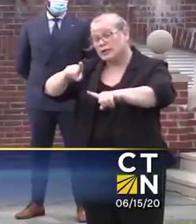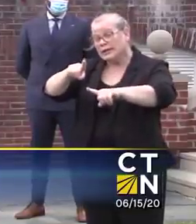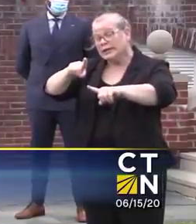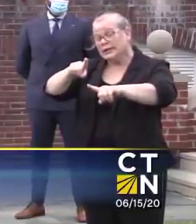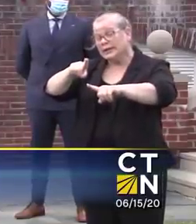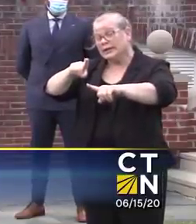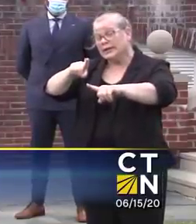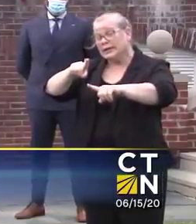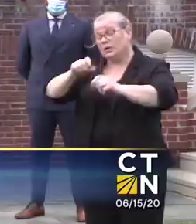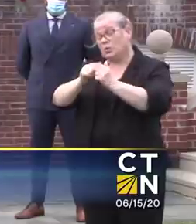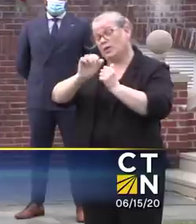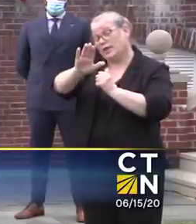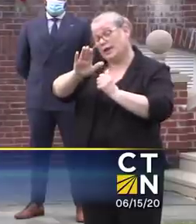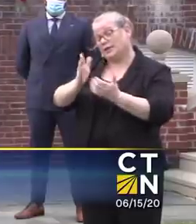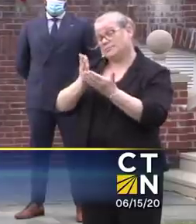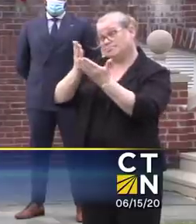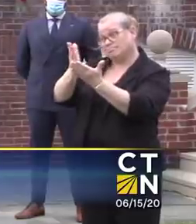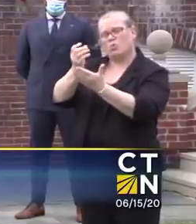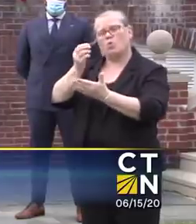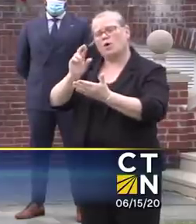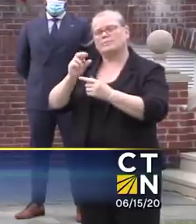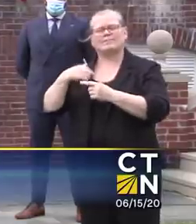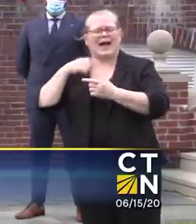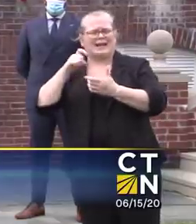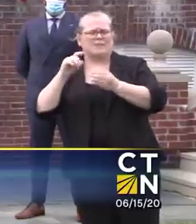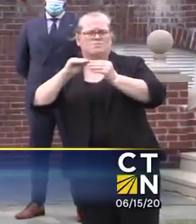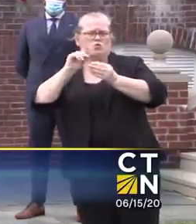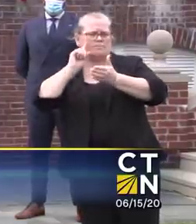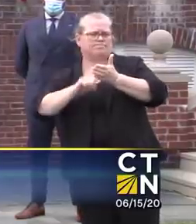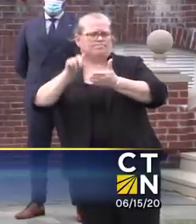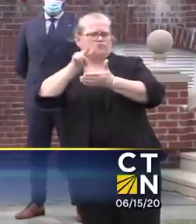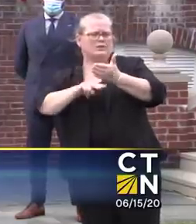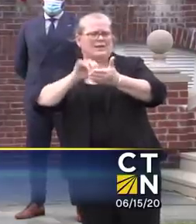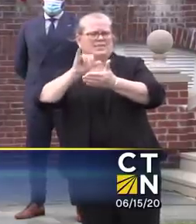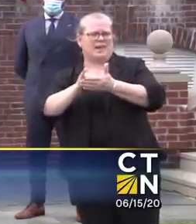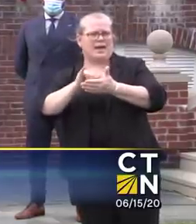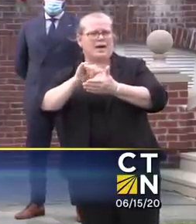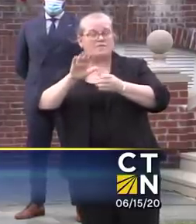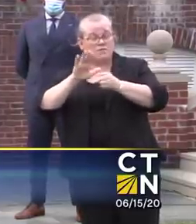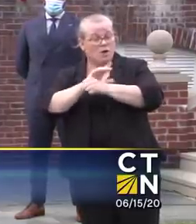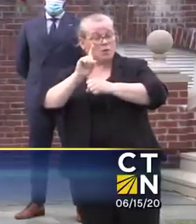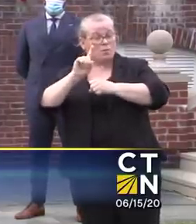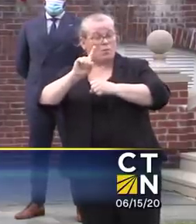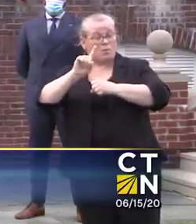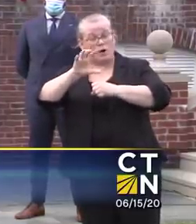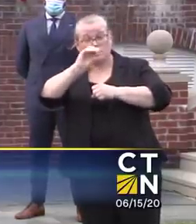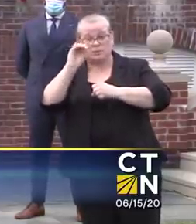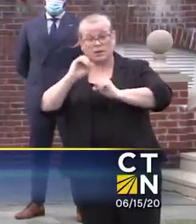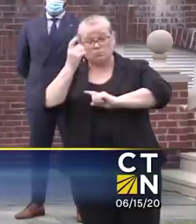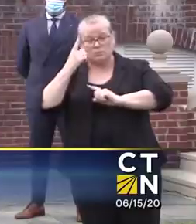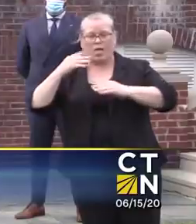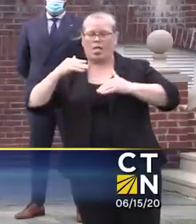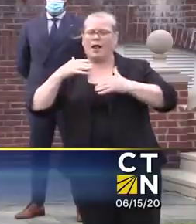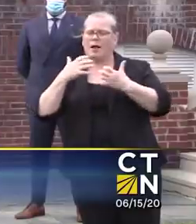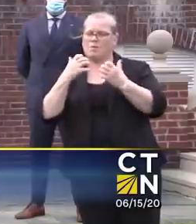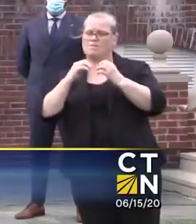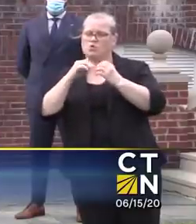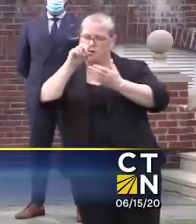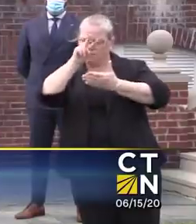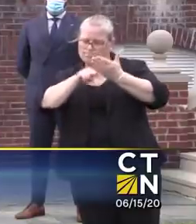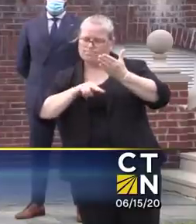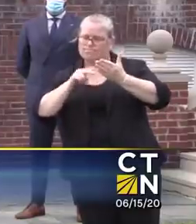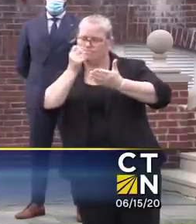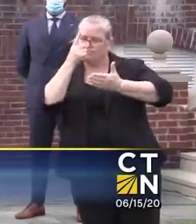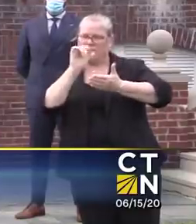to tell you the truth. On the topic of COVID and masks, we had a couple of questions from viewers asking about medical